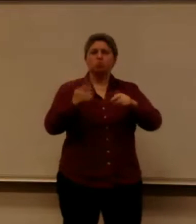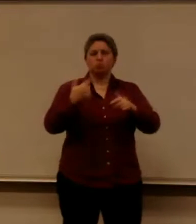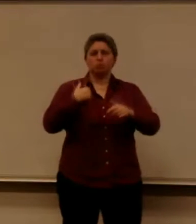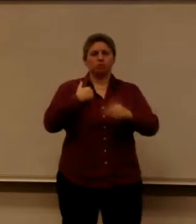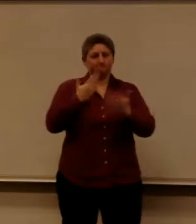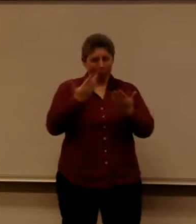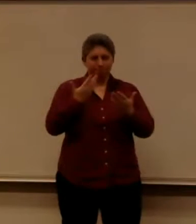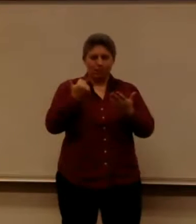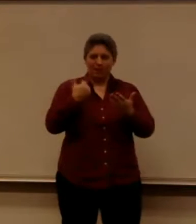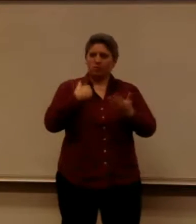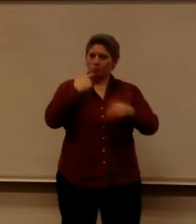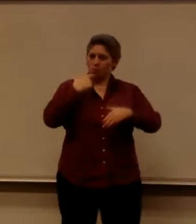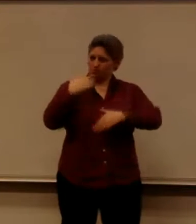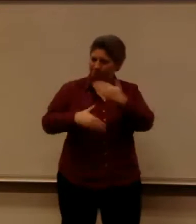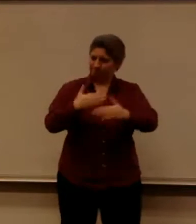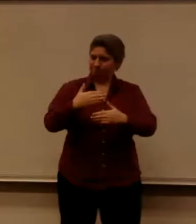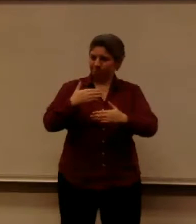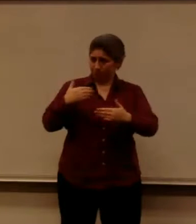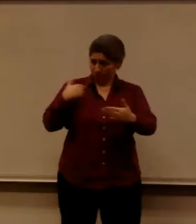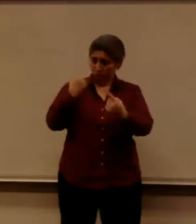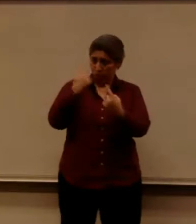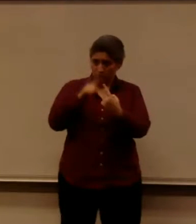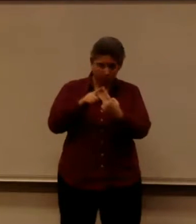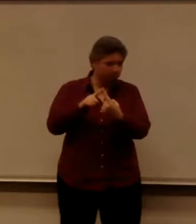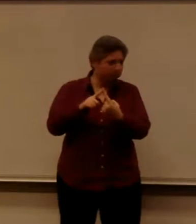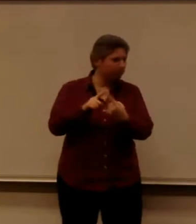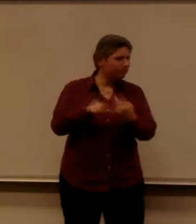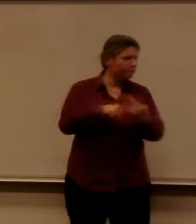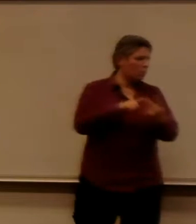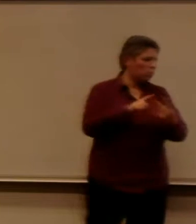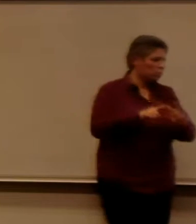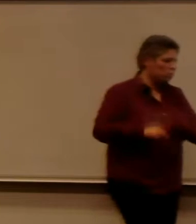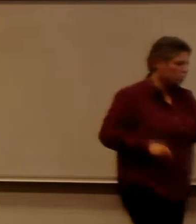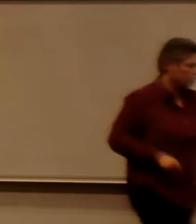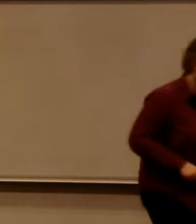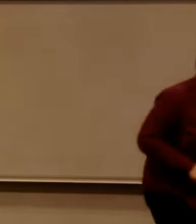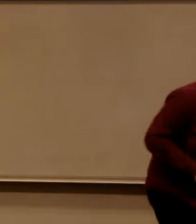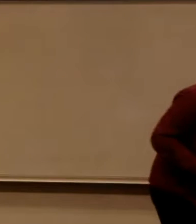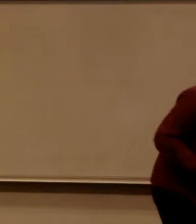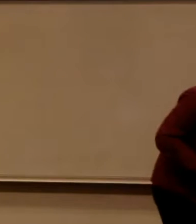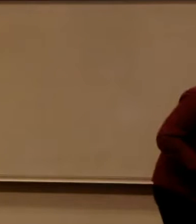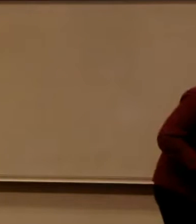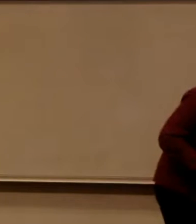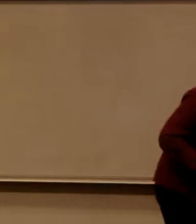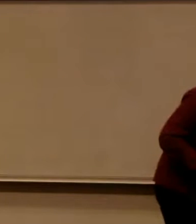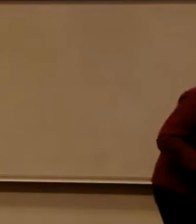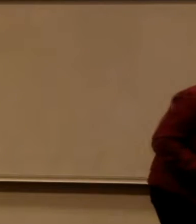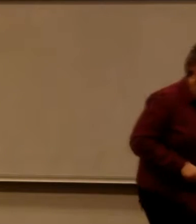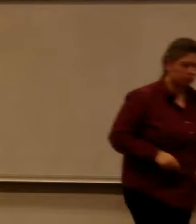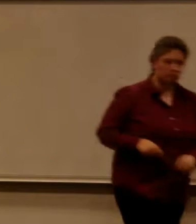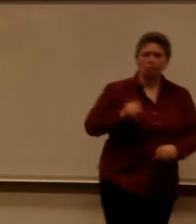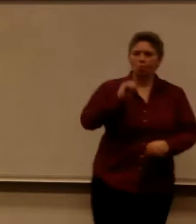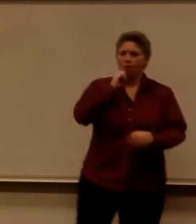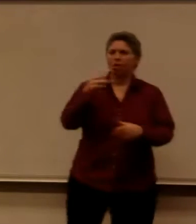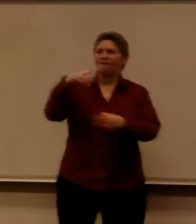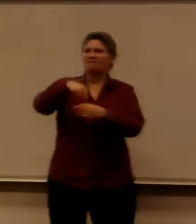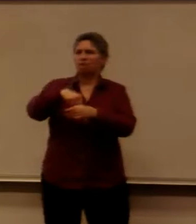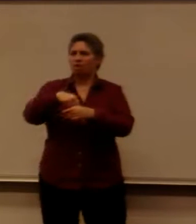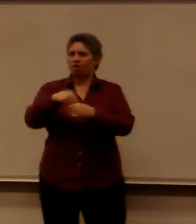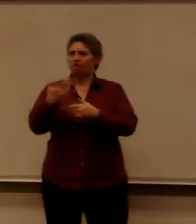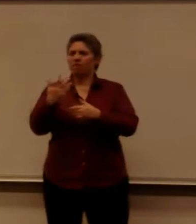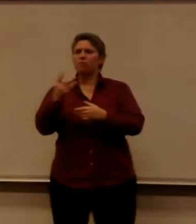the main people to administer that Facebook ESL group. So that's one of our goals. And also,